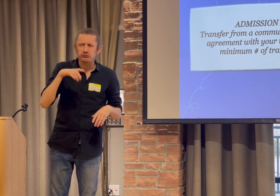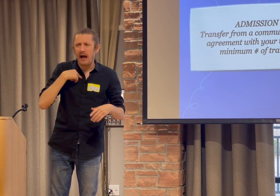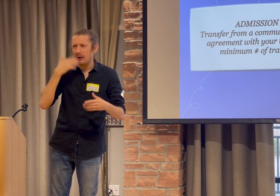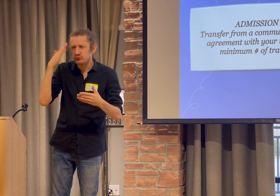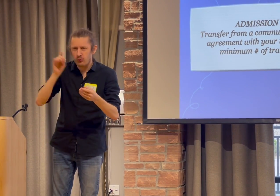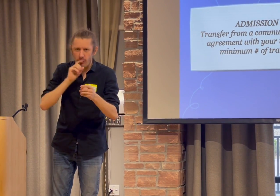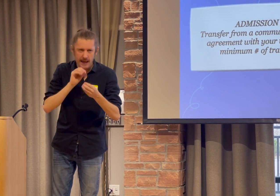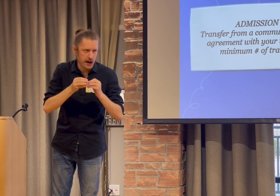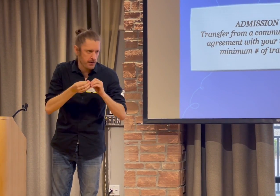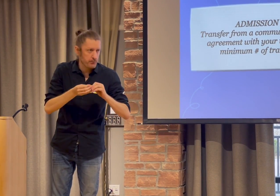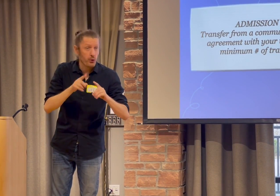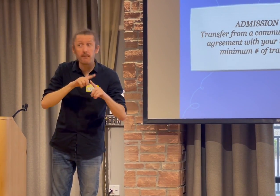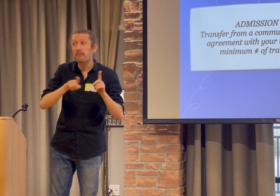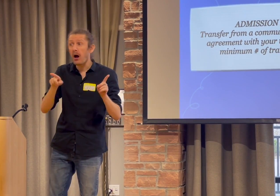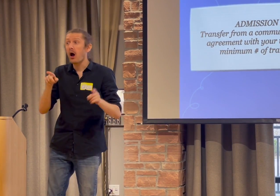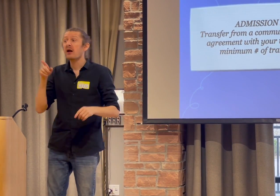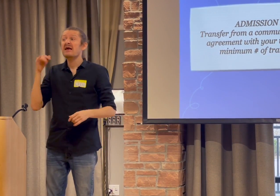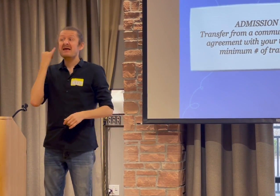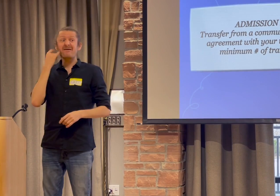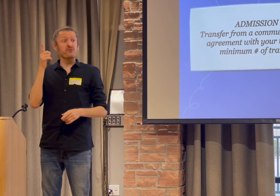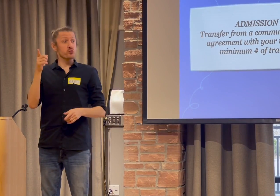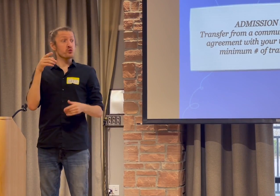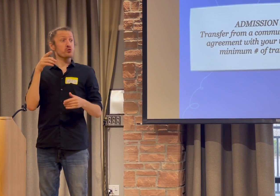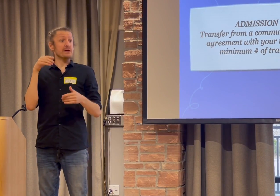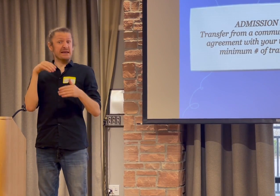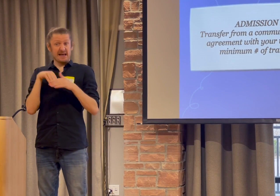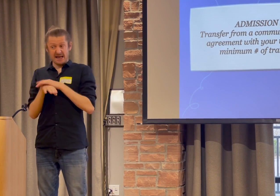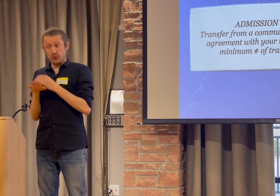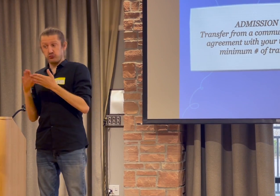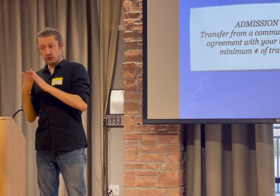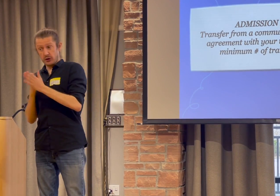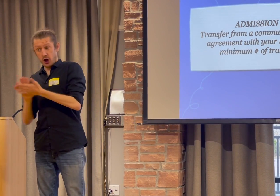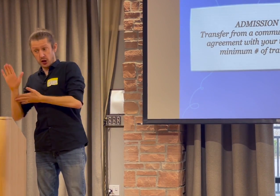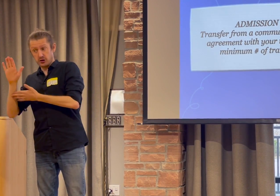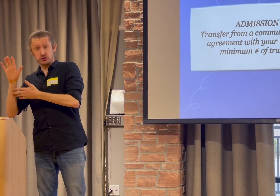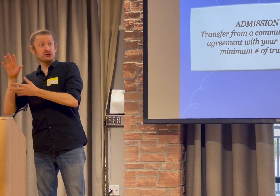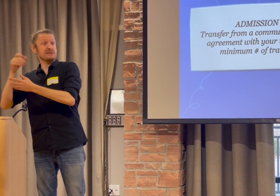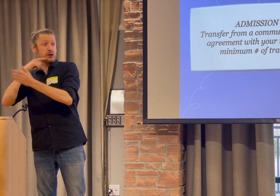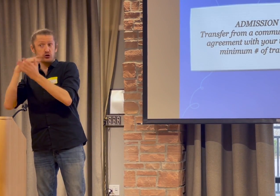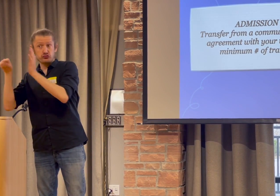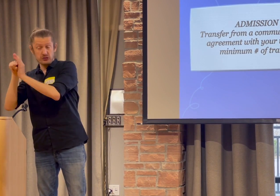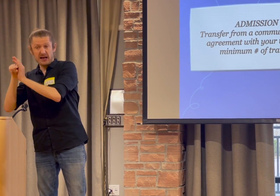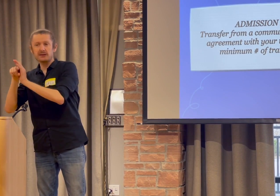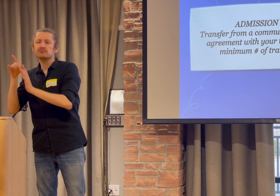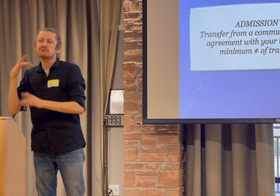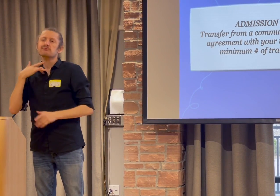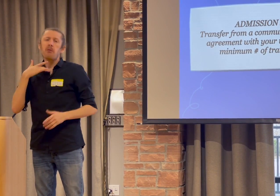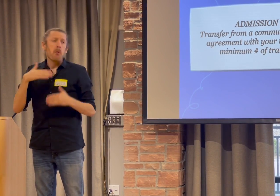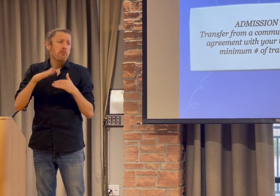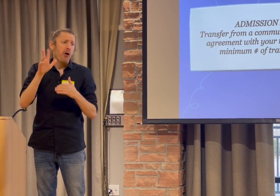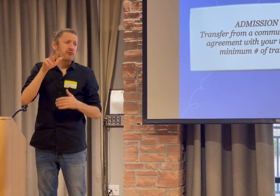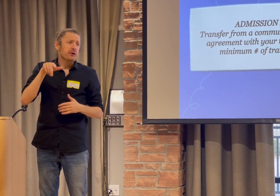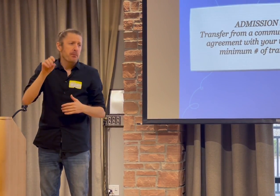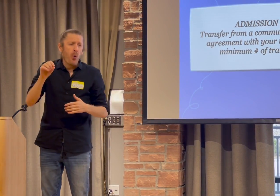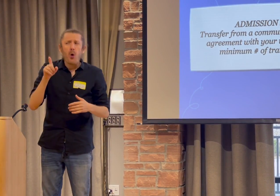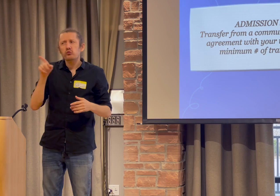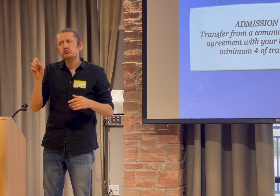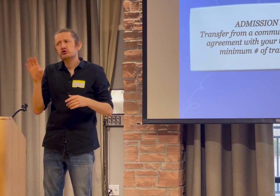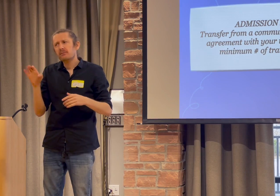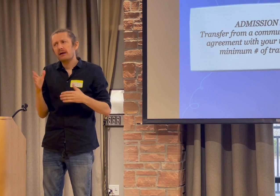100 student quota, then they're done. I'm just making up that number. I don't know if it's 100. But if you enter community college with